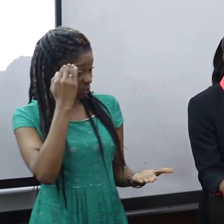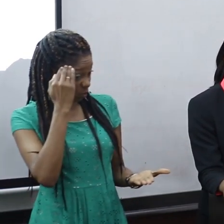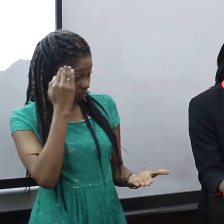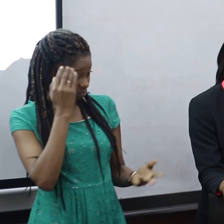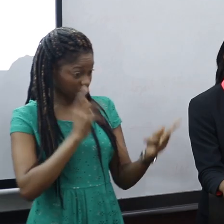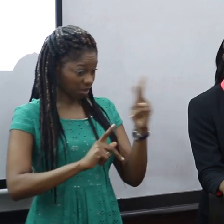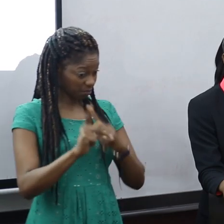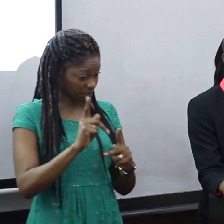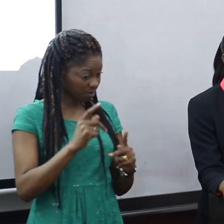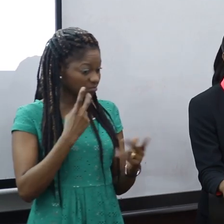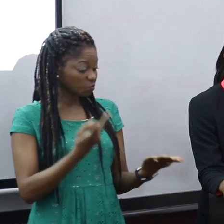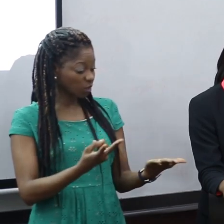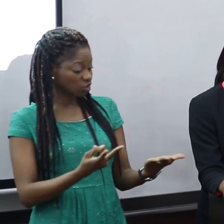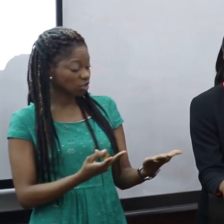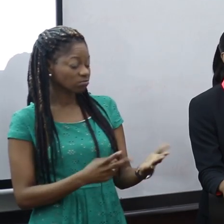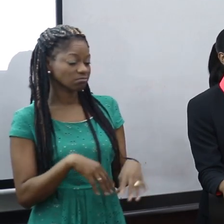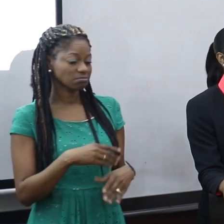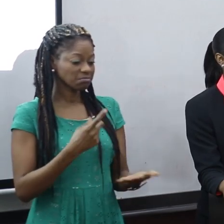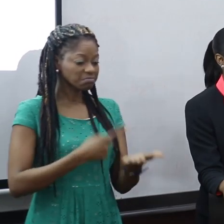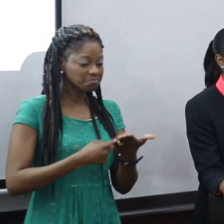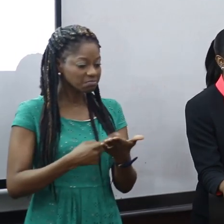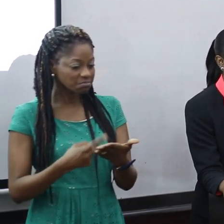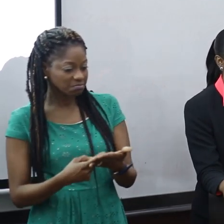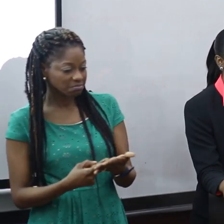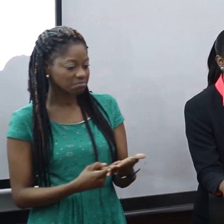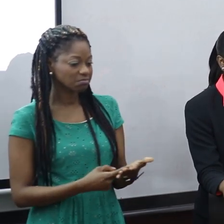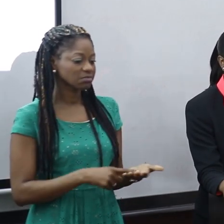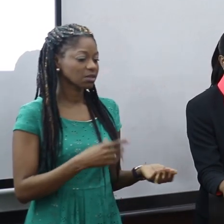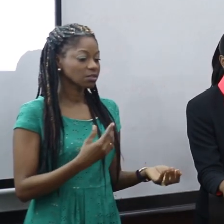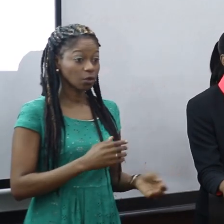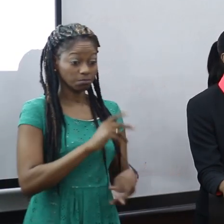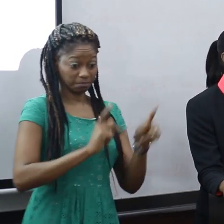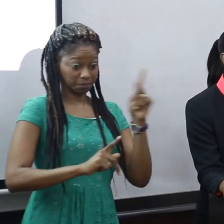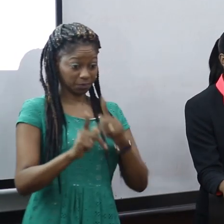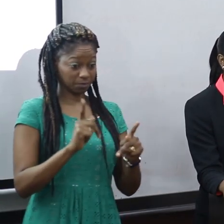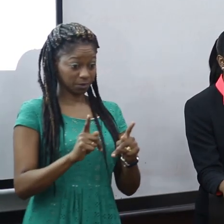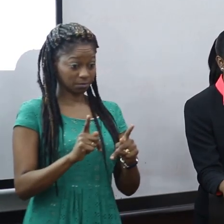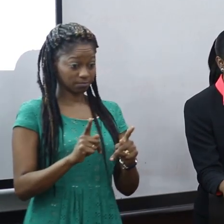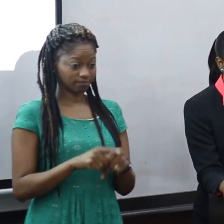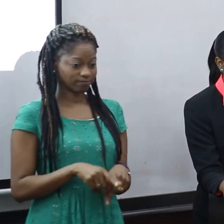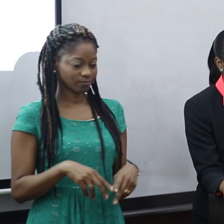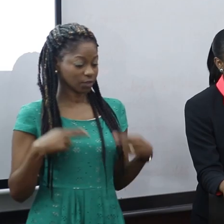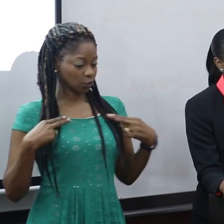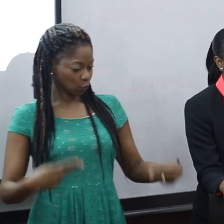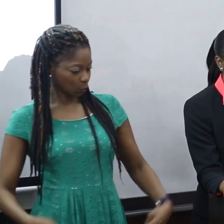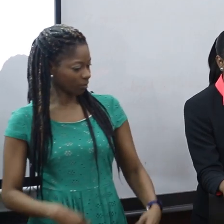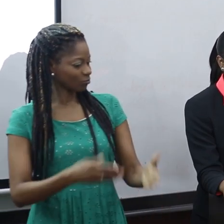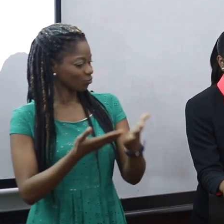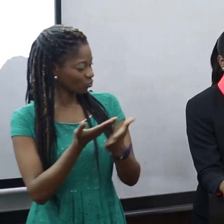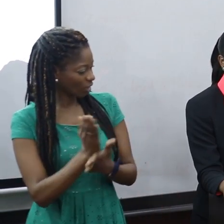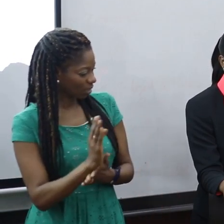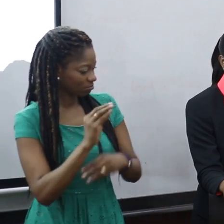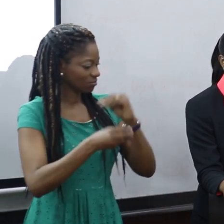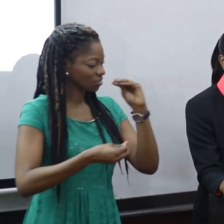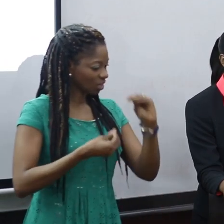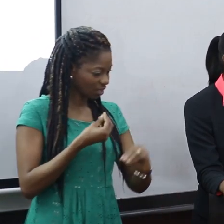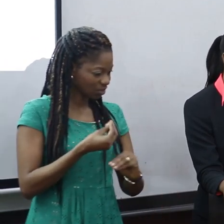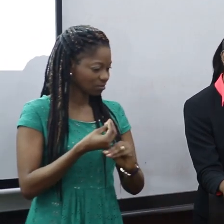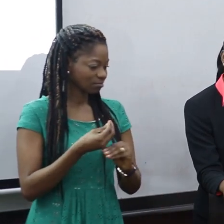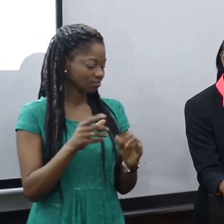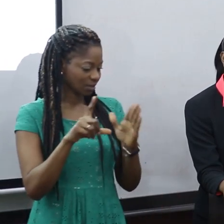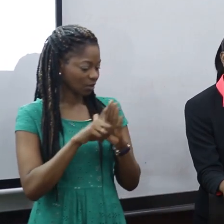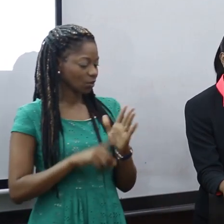progressive public policy fueled by the international human rights arena, which offers guiding principles to shape the national agenda.